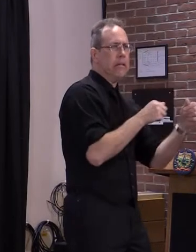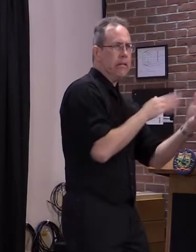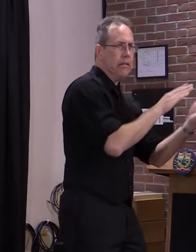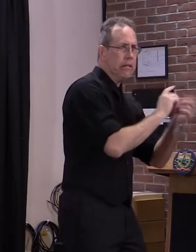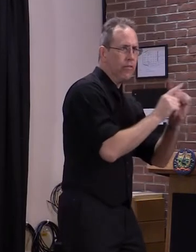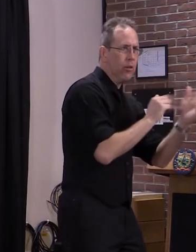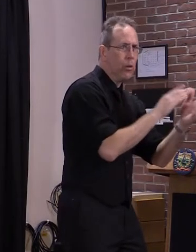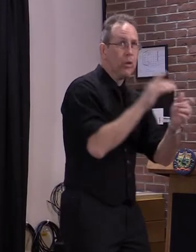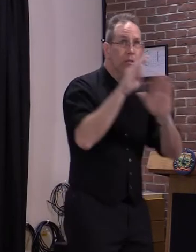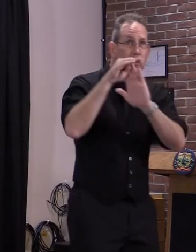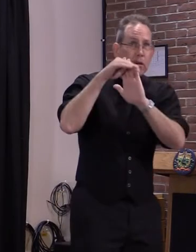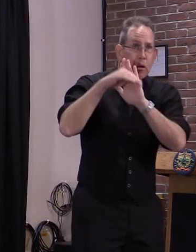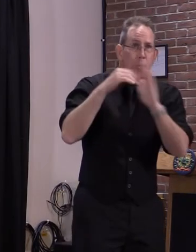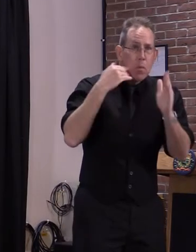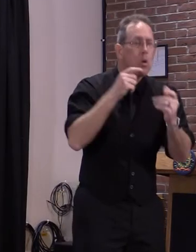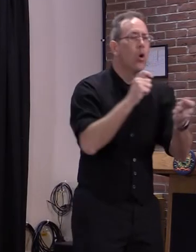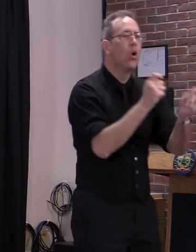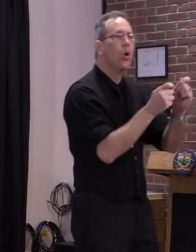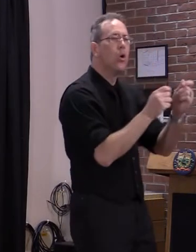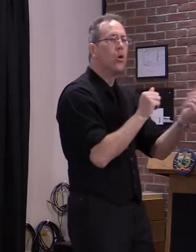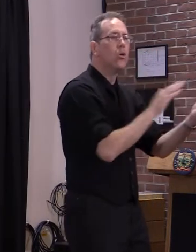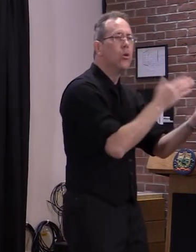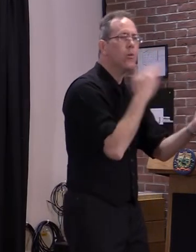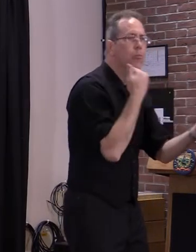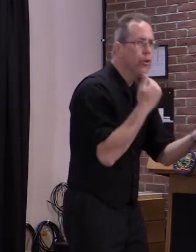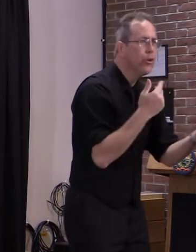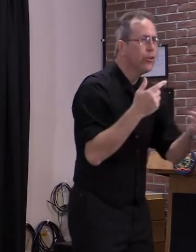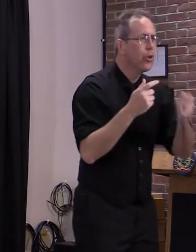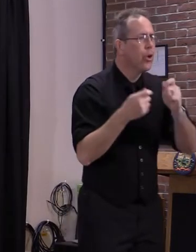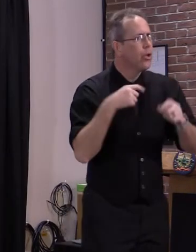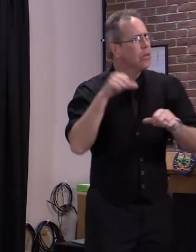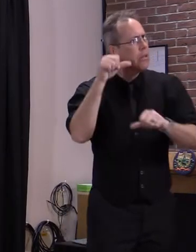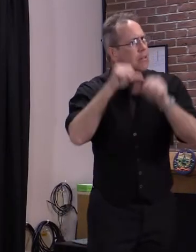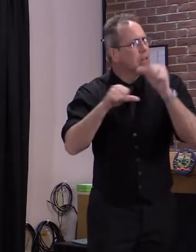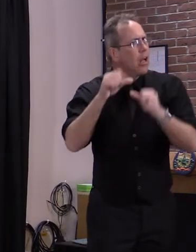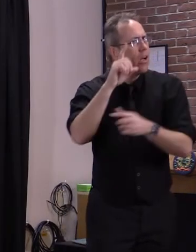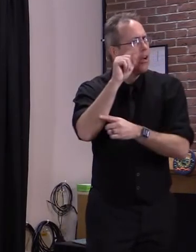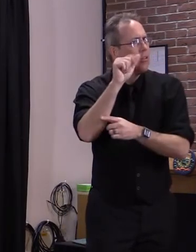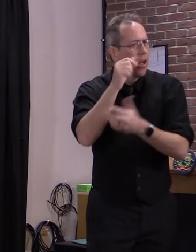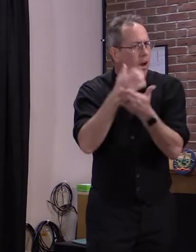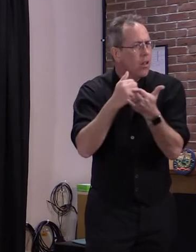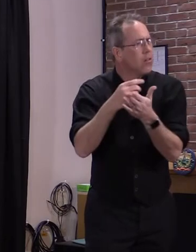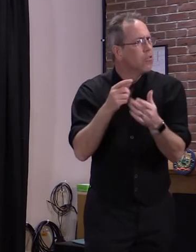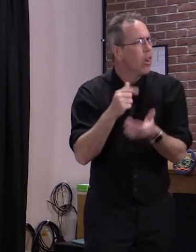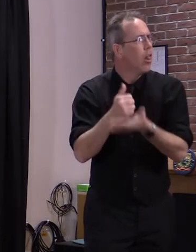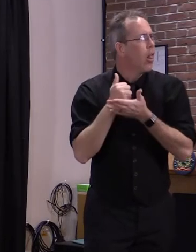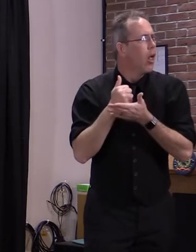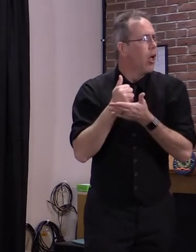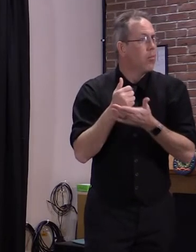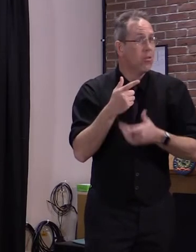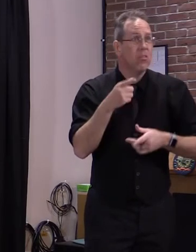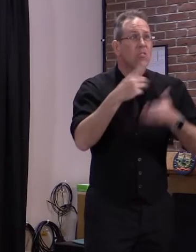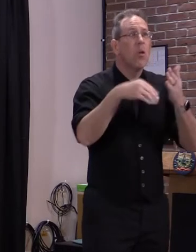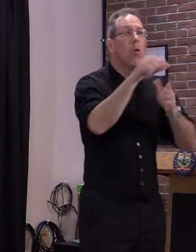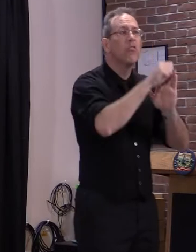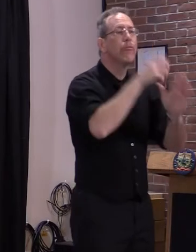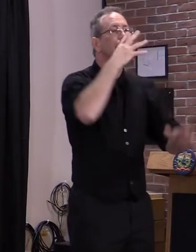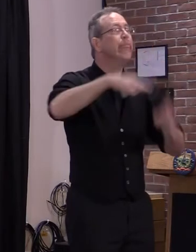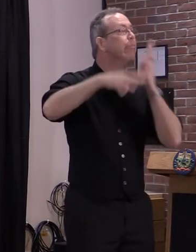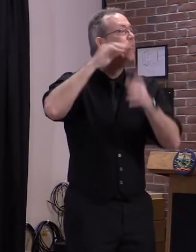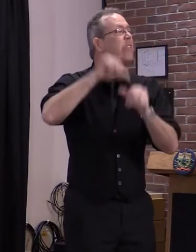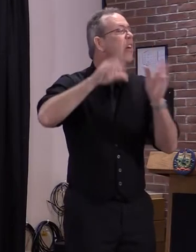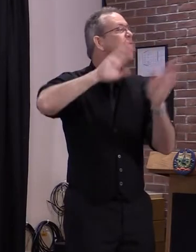But again, we tried to be forthright, transparent, and explain that to Vermonters. So I think